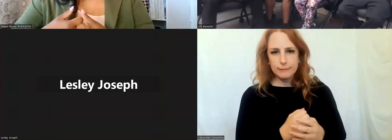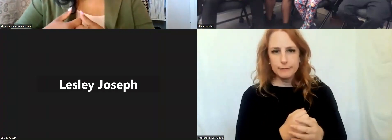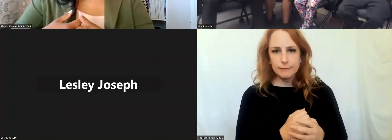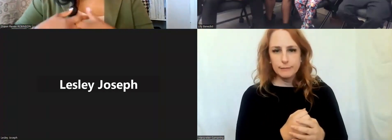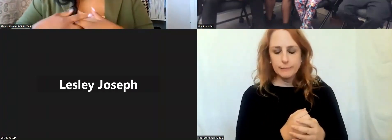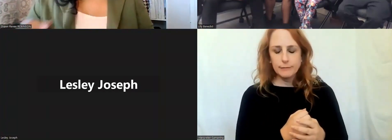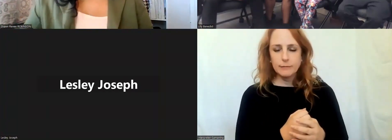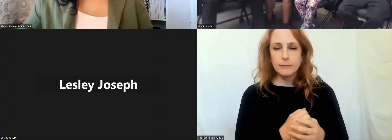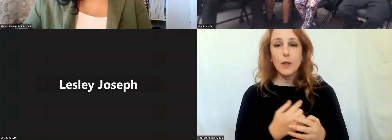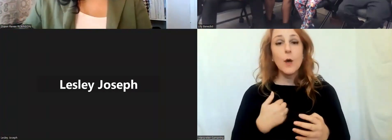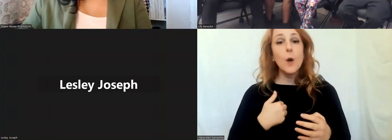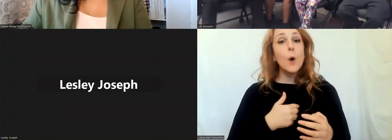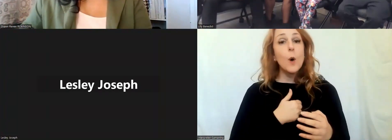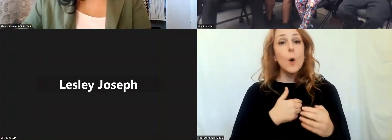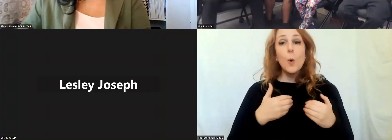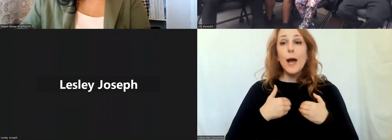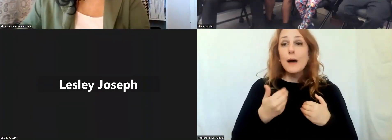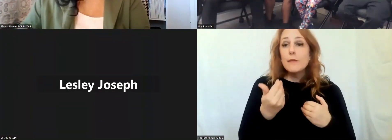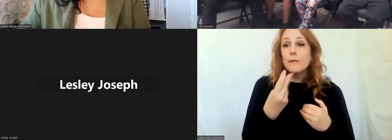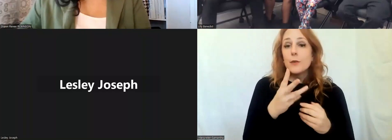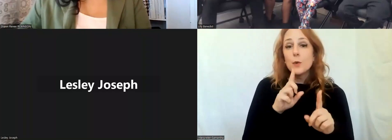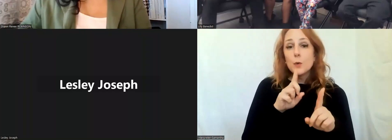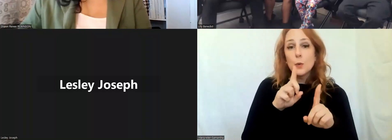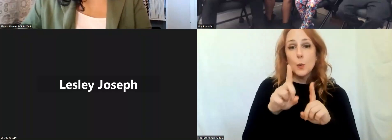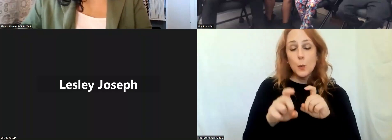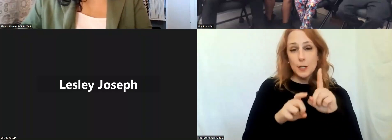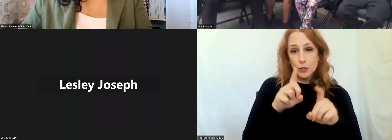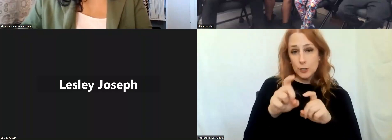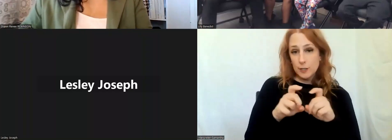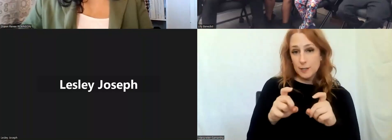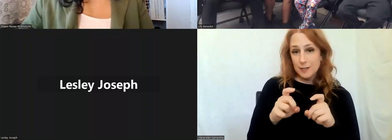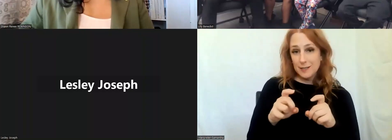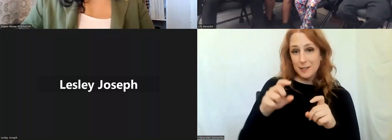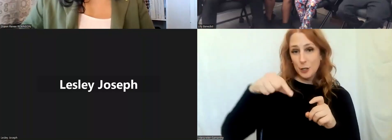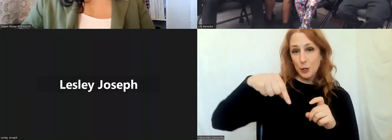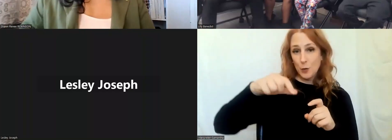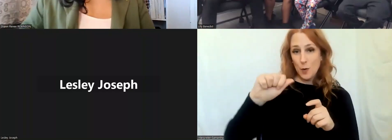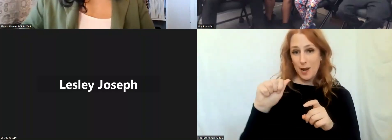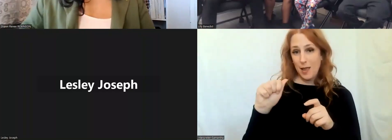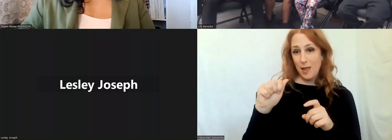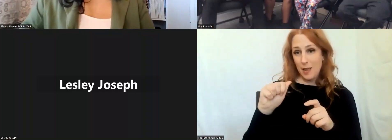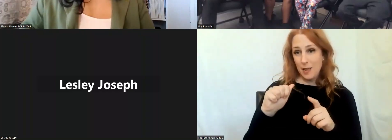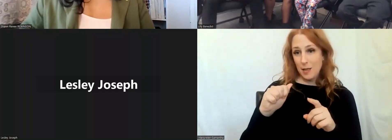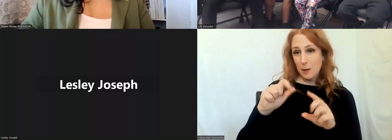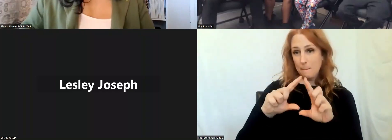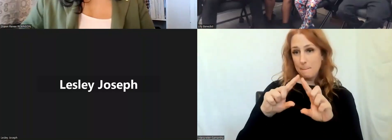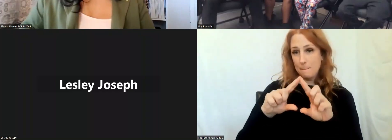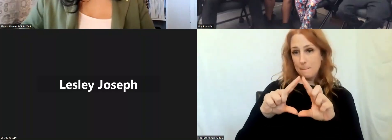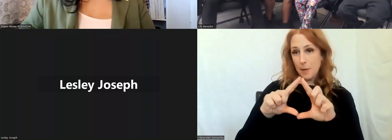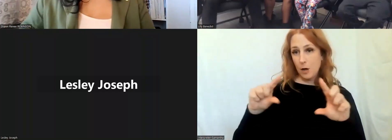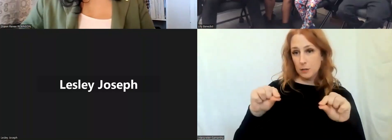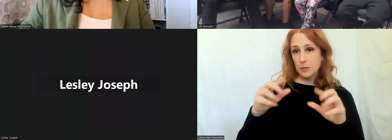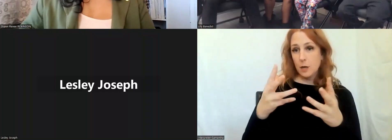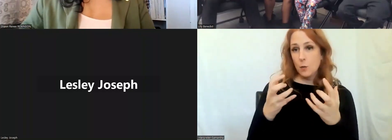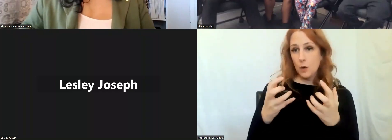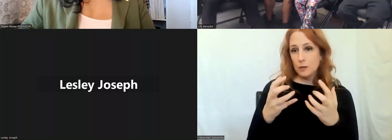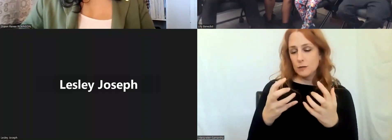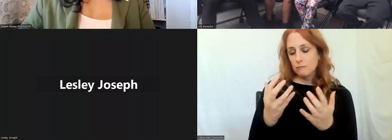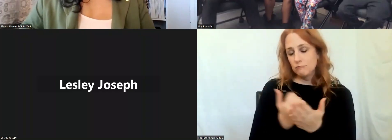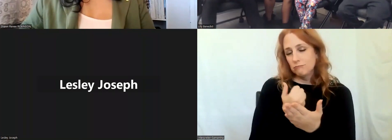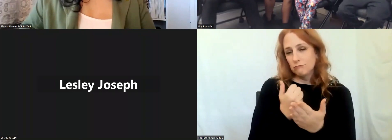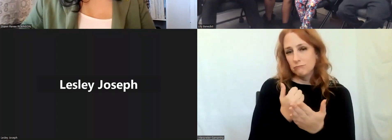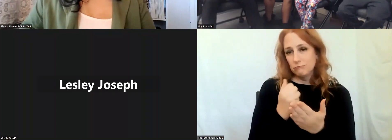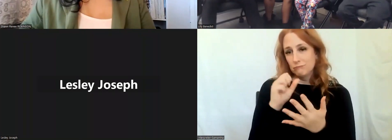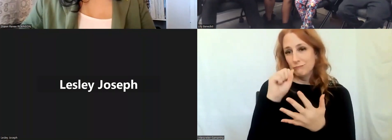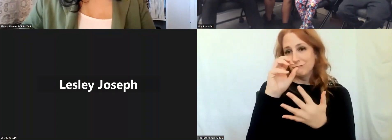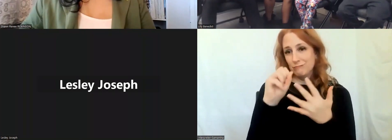So we do have a couple of questions in the Q&A box. So I'm going to go ahead and read through